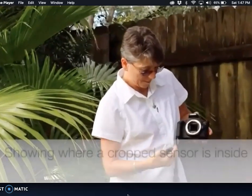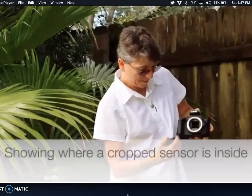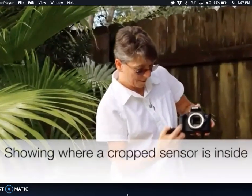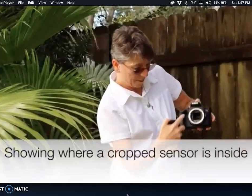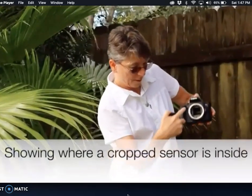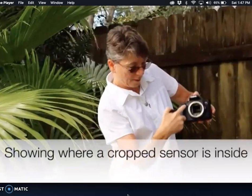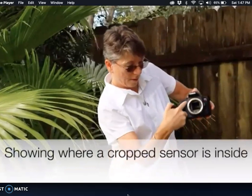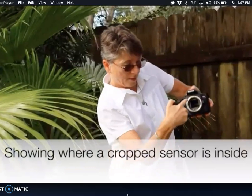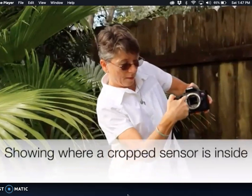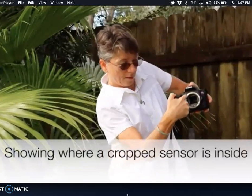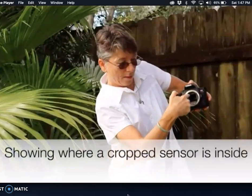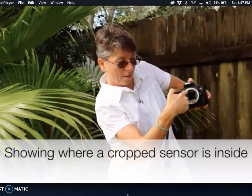sensor.